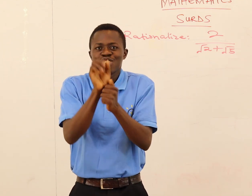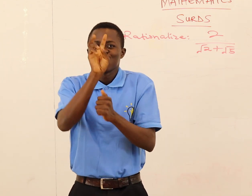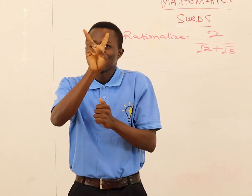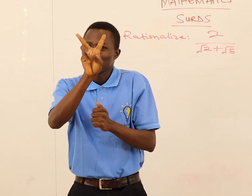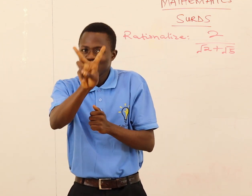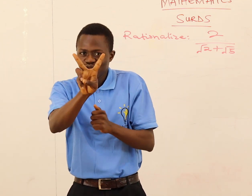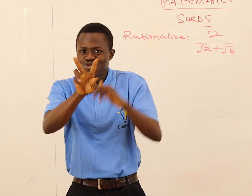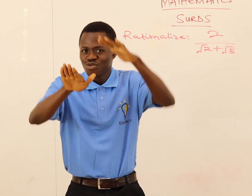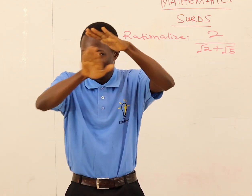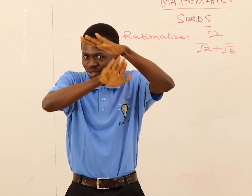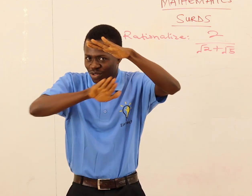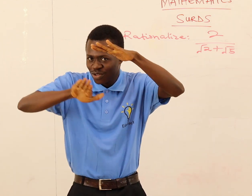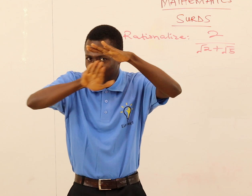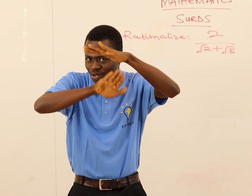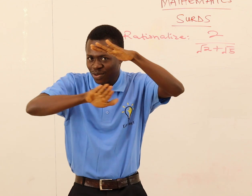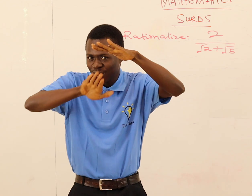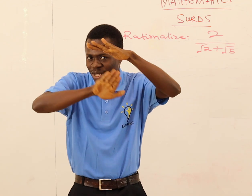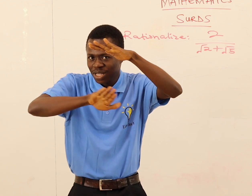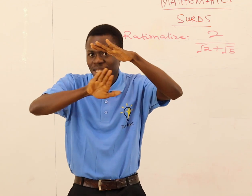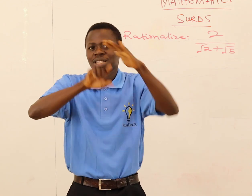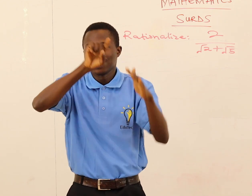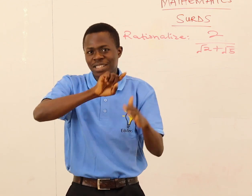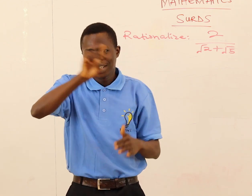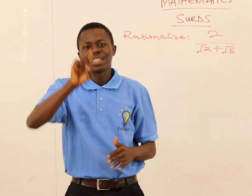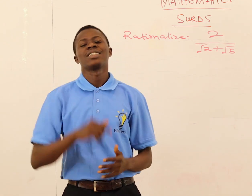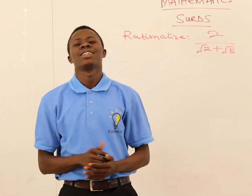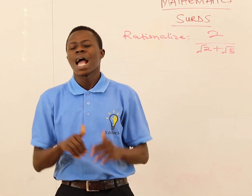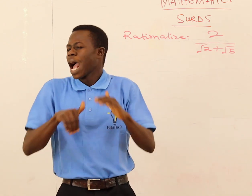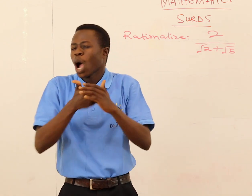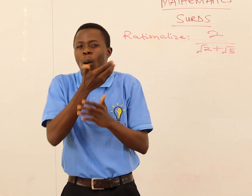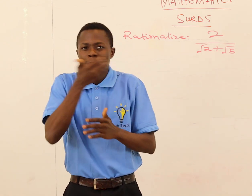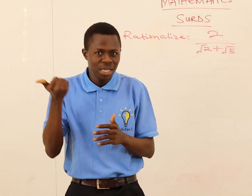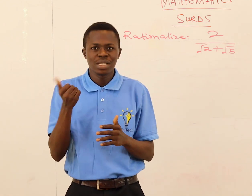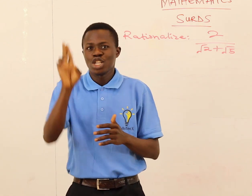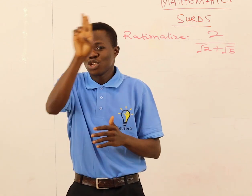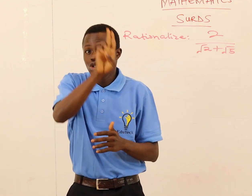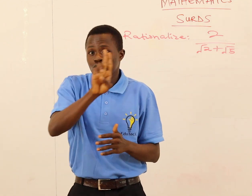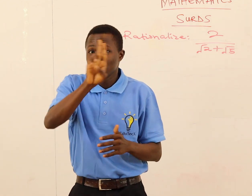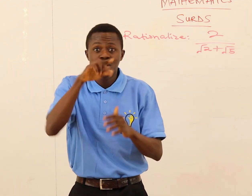rationalize a set which has two denominators.